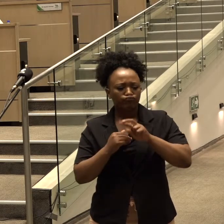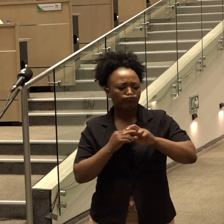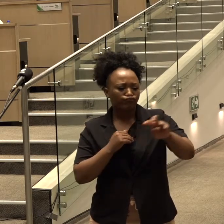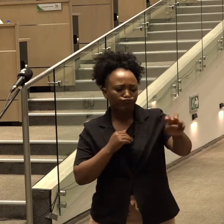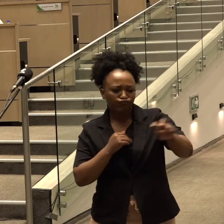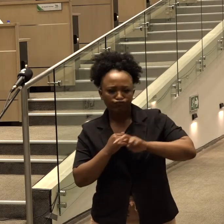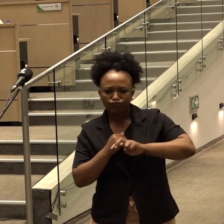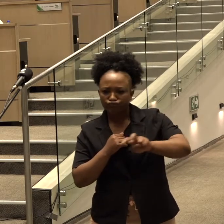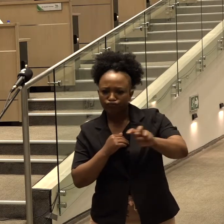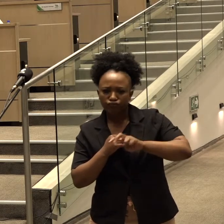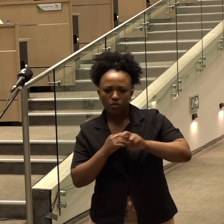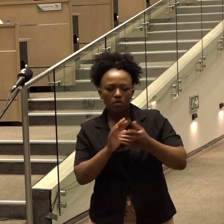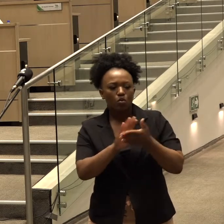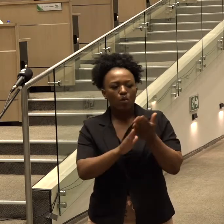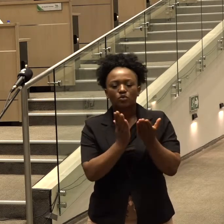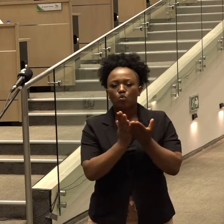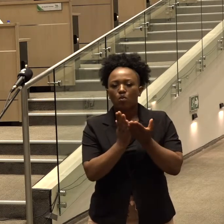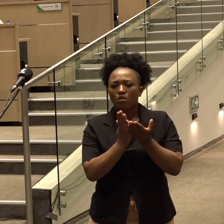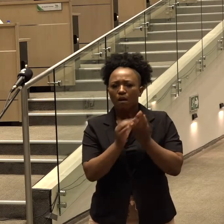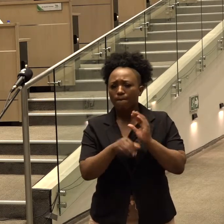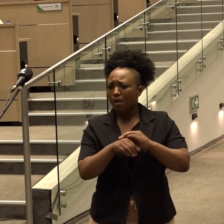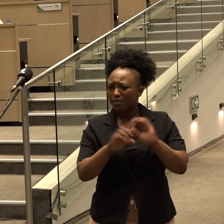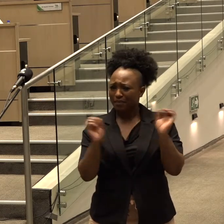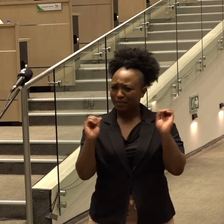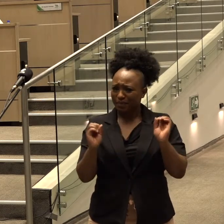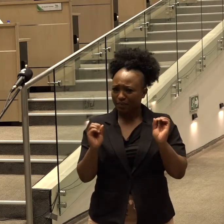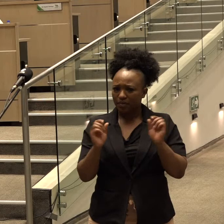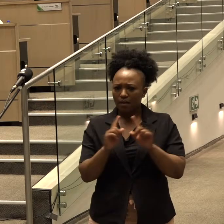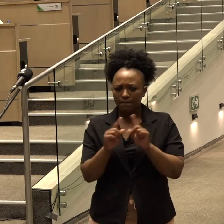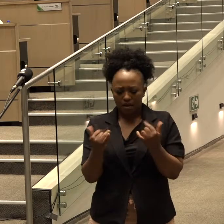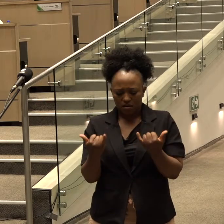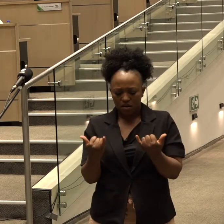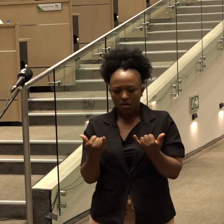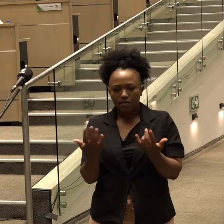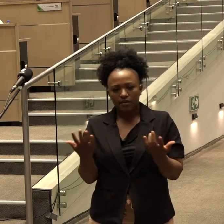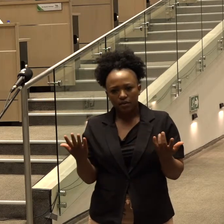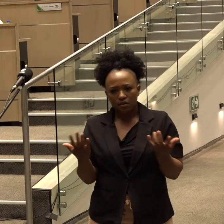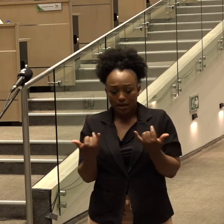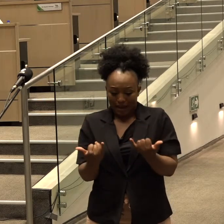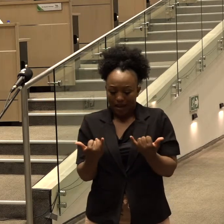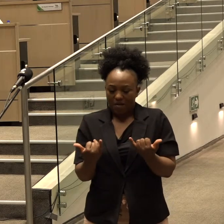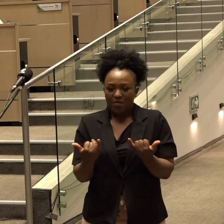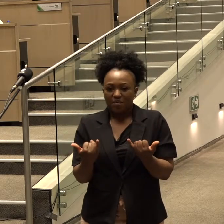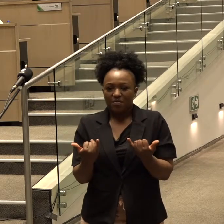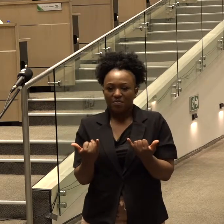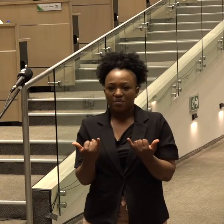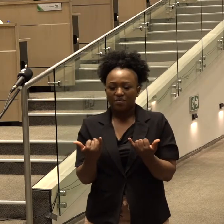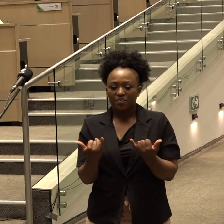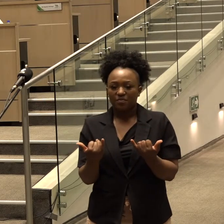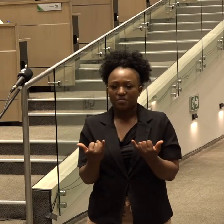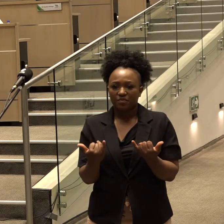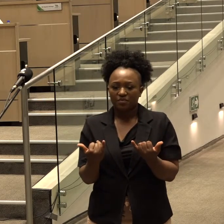to school without any problem however the problem is now